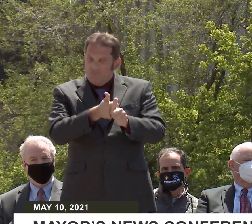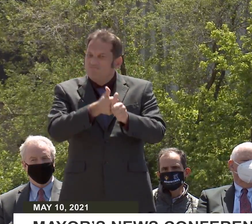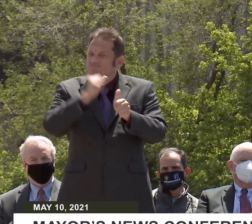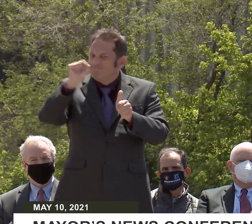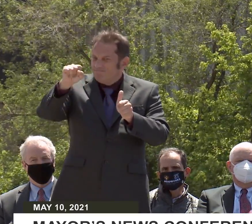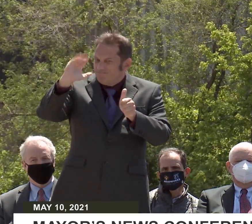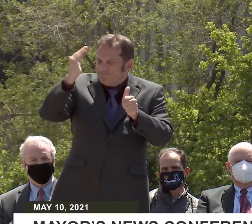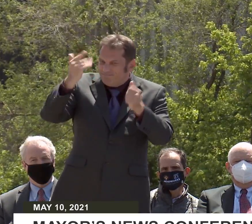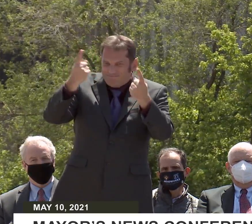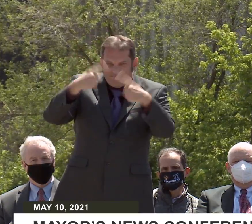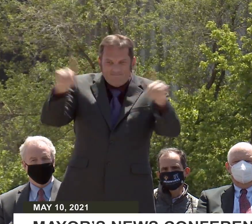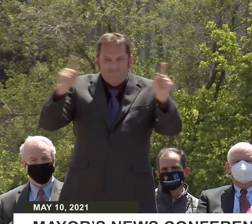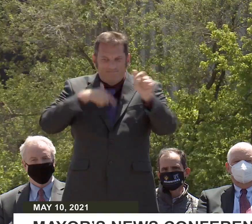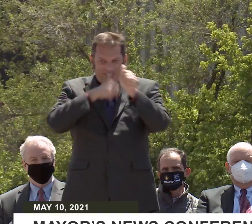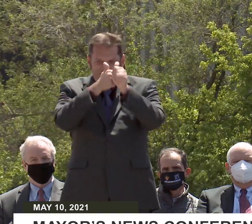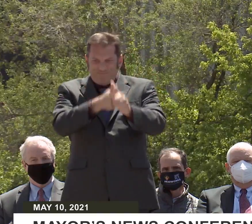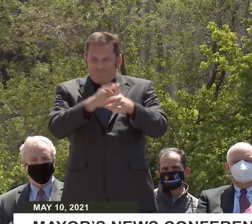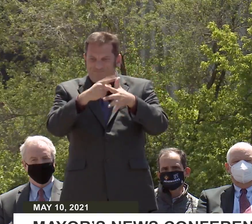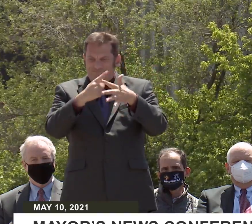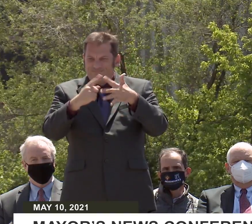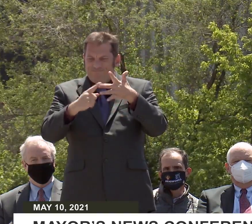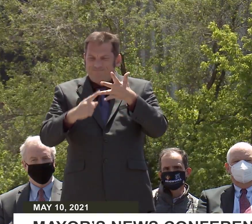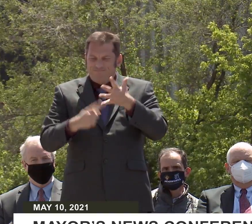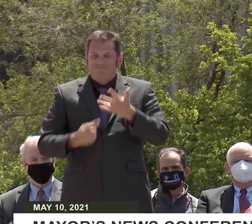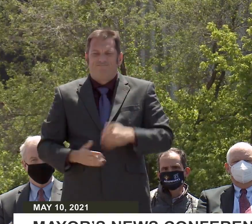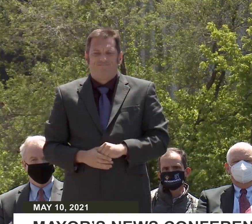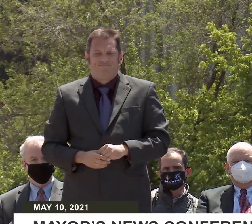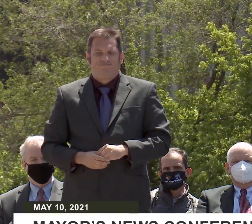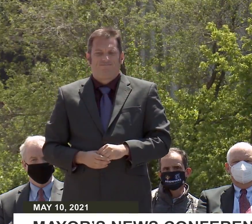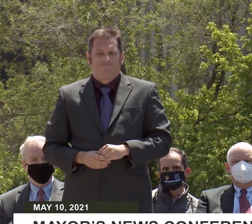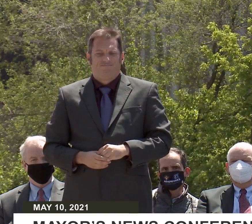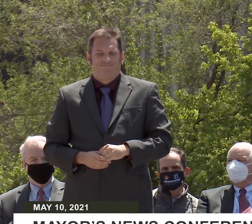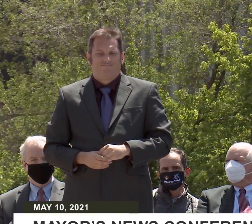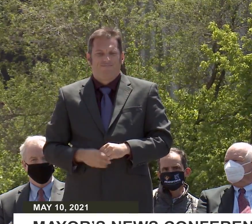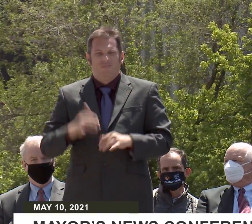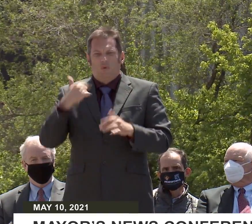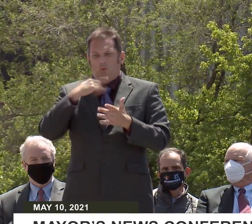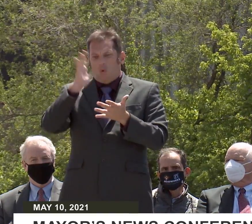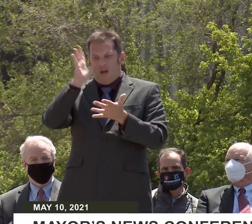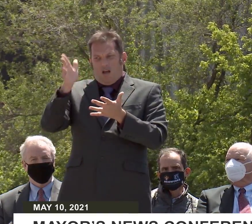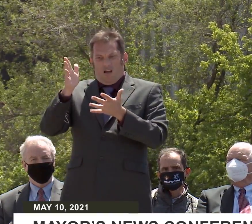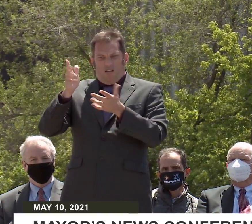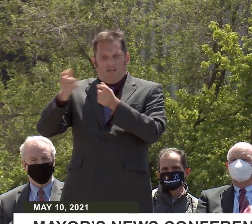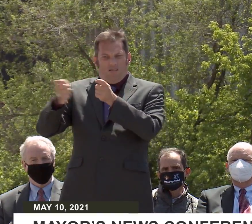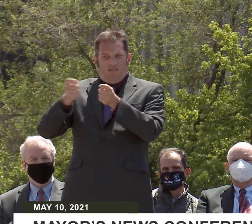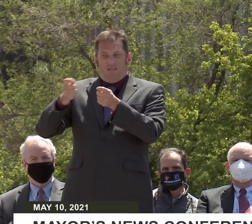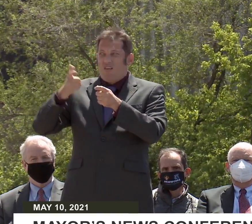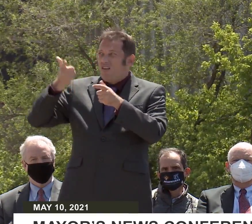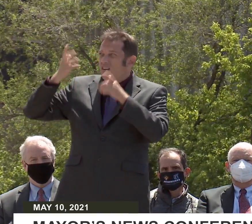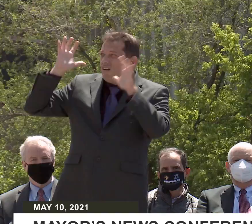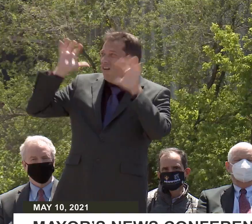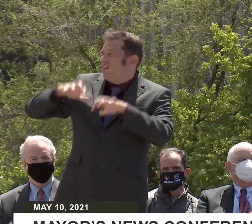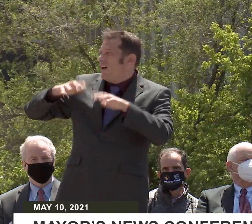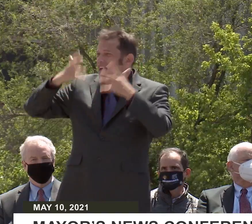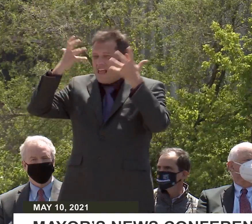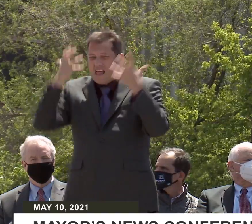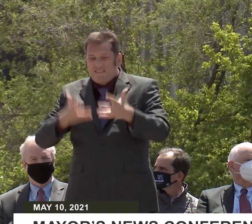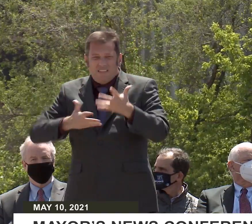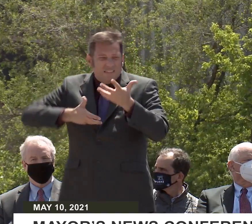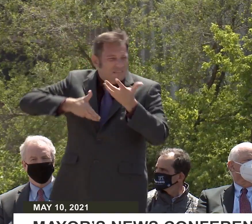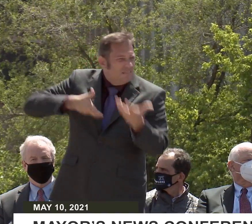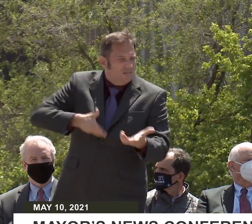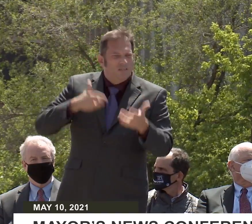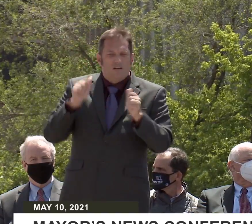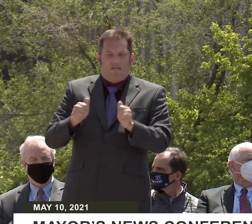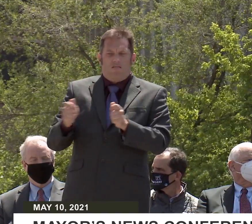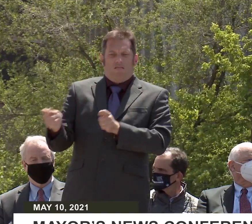these excess flows that typically come into the plant during the heavy rain events. And we know we are heading into heavy rain season. As